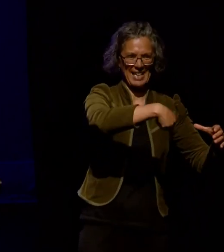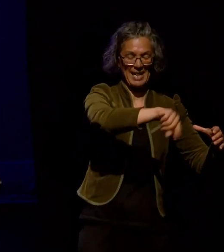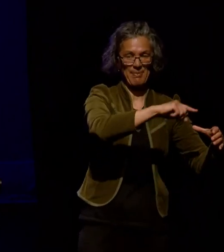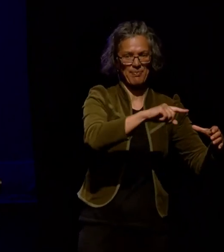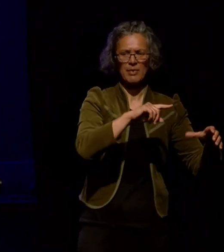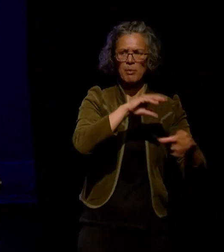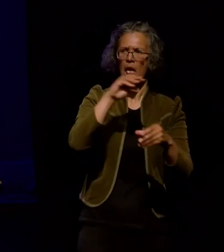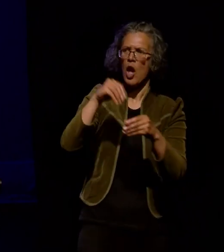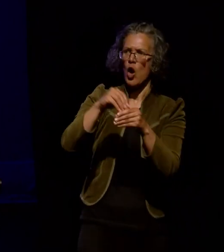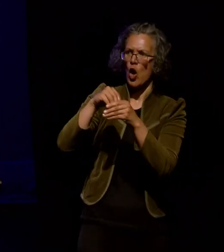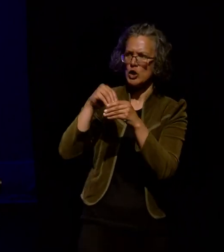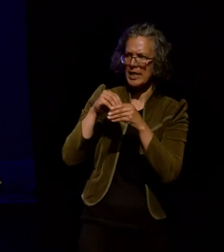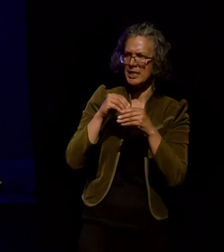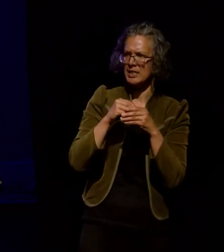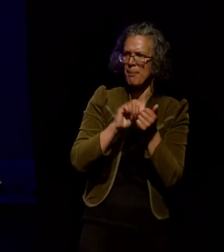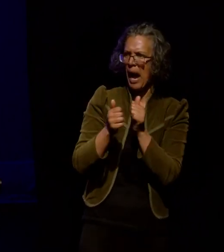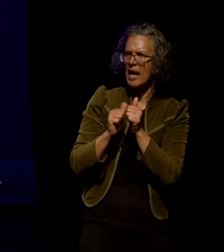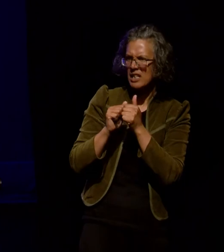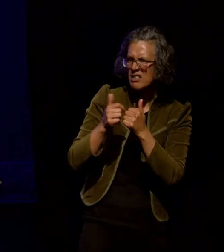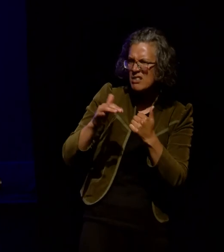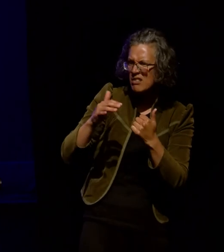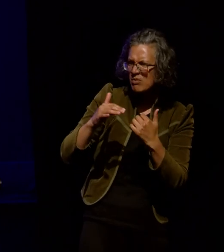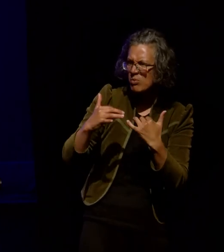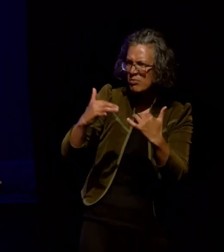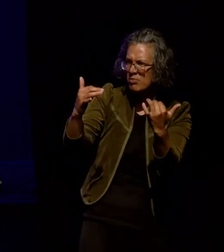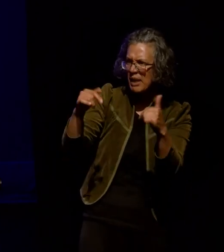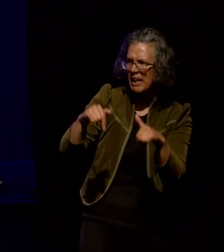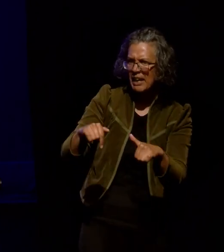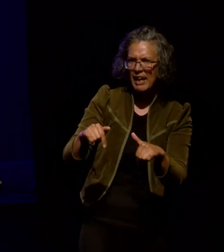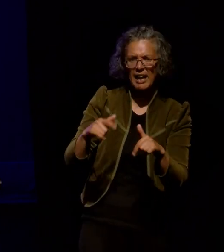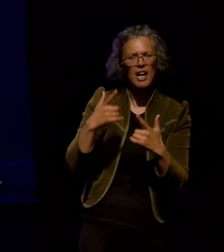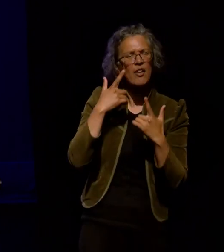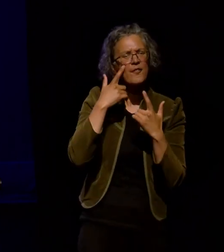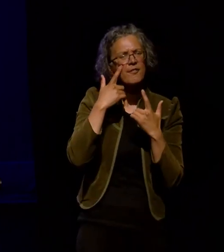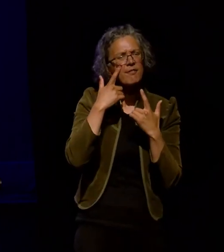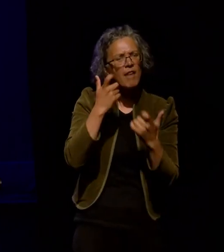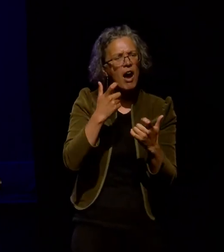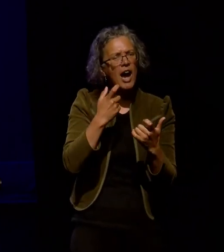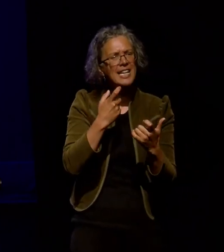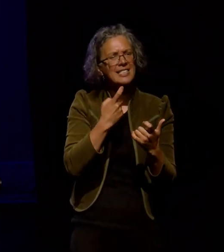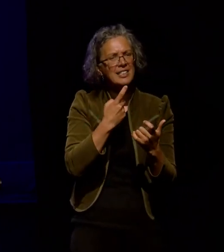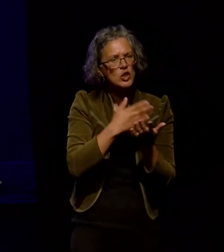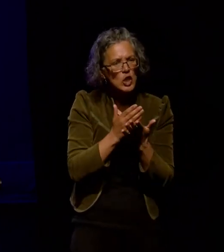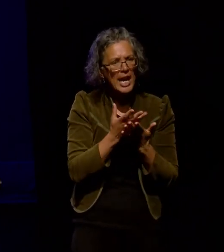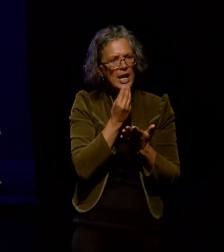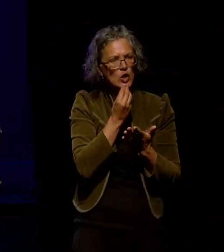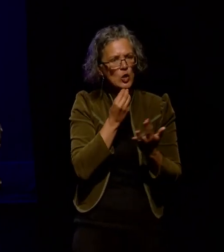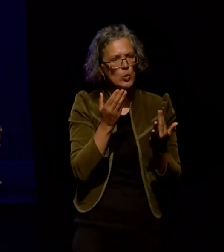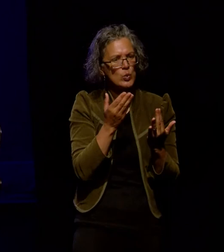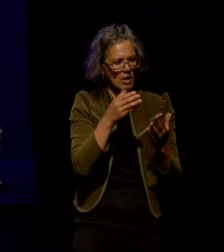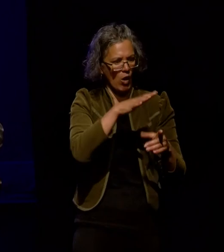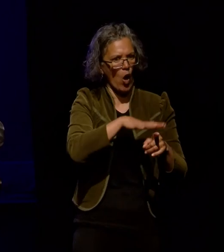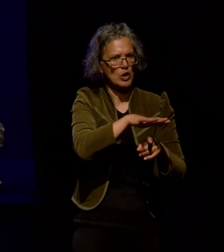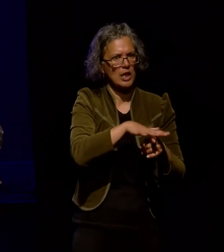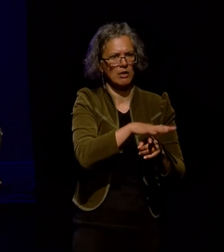partners, many of whom will be in this room, to make taonga easy to find, share and use. I know the Digital New Zealand team are looking forward